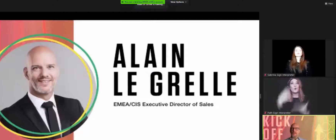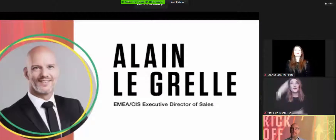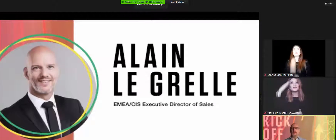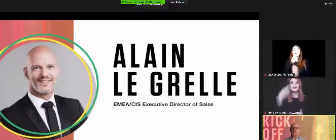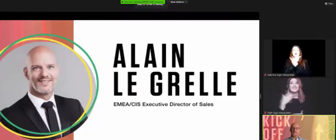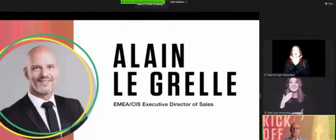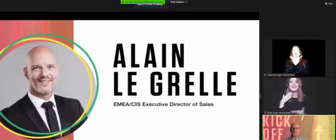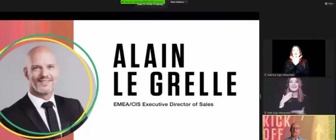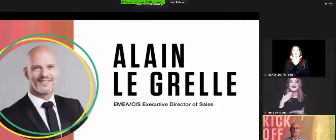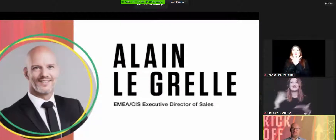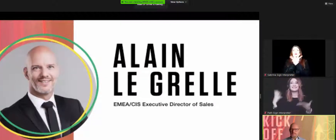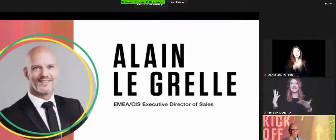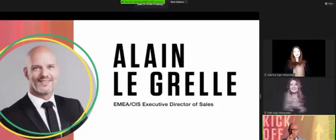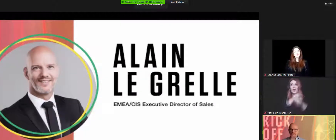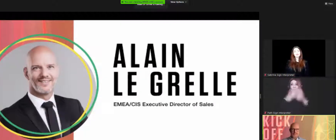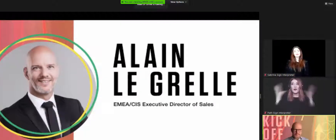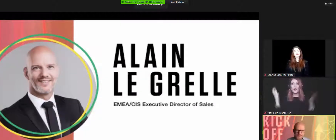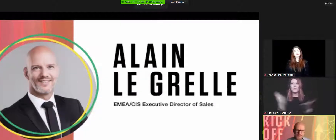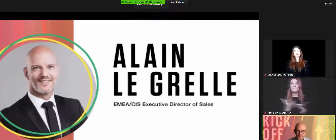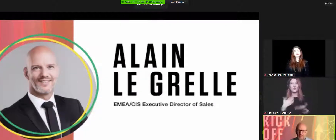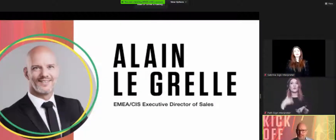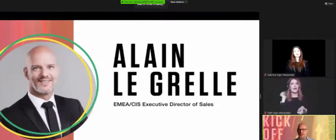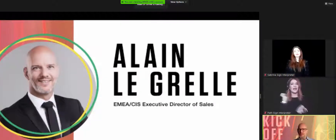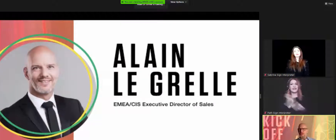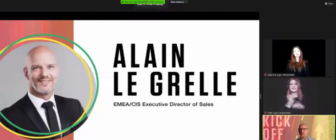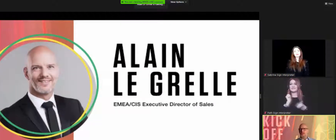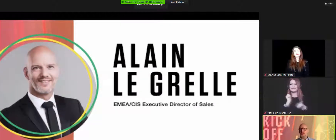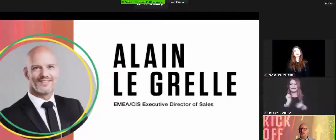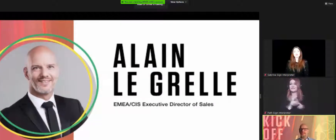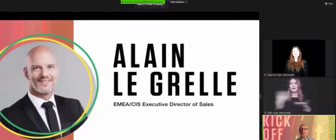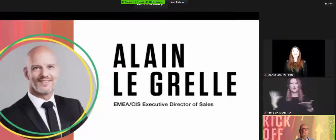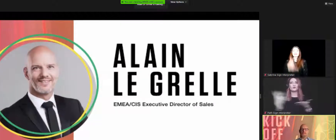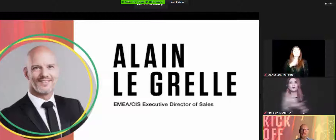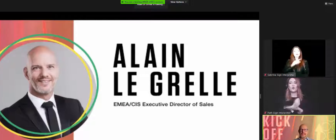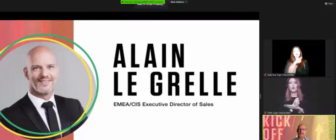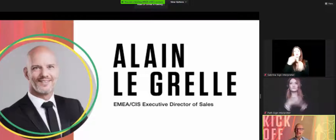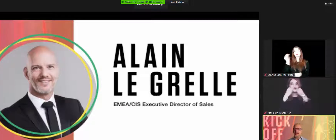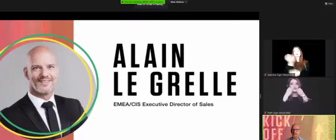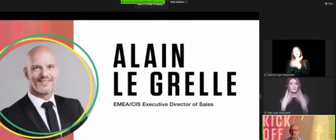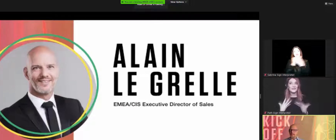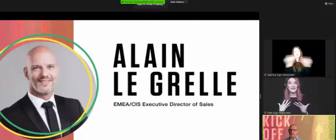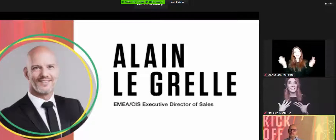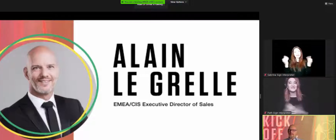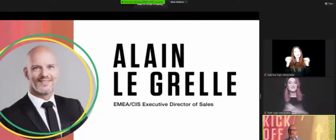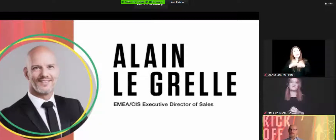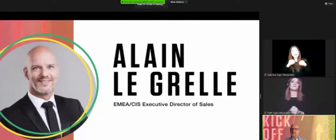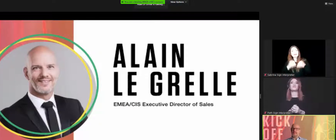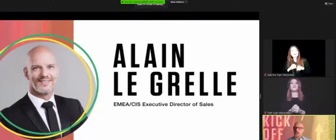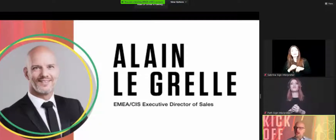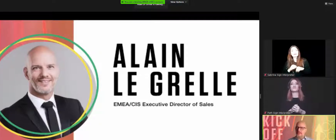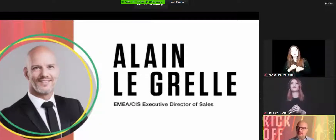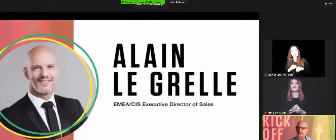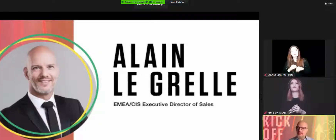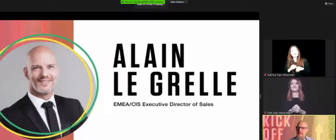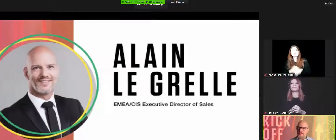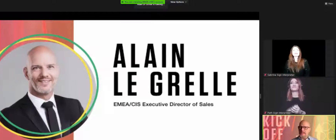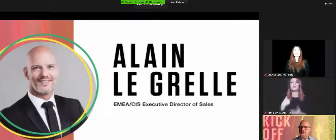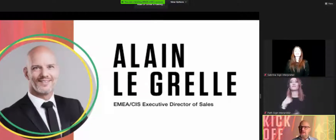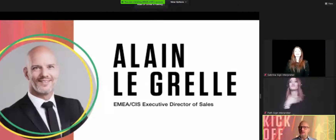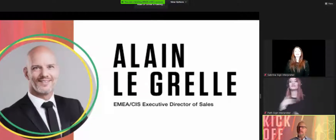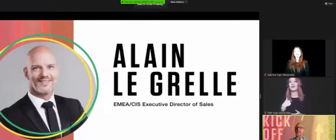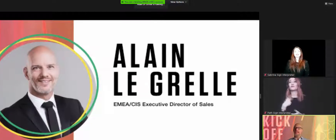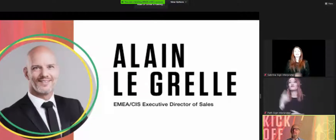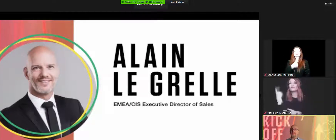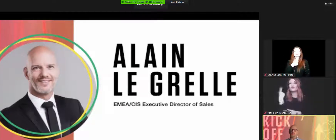everybody is doing well. Sorry, I just wanted to do a little sound check. Give me some comments if